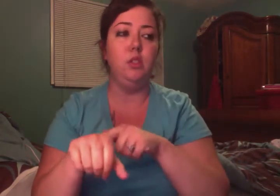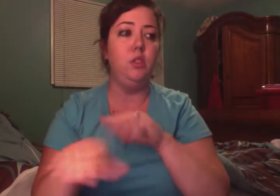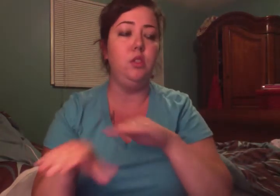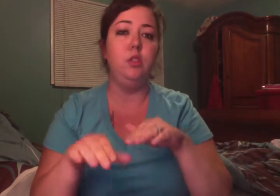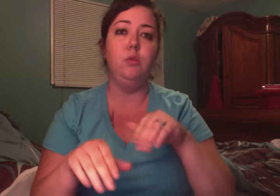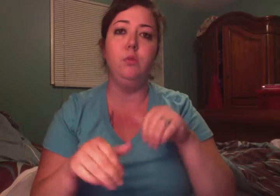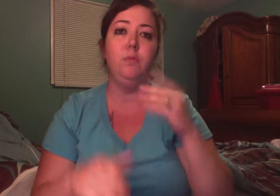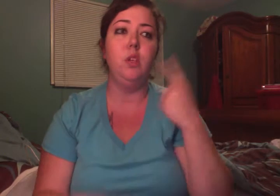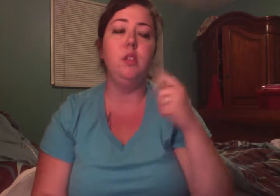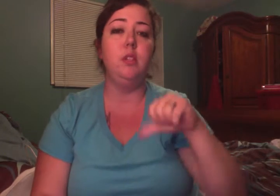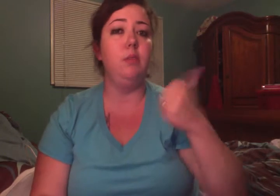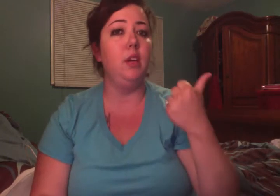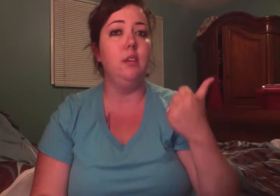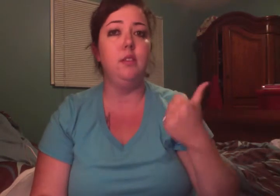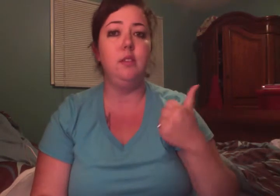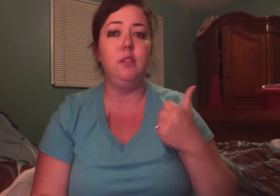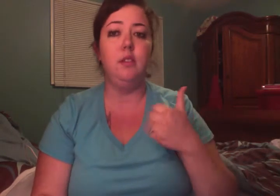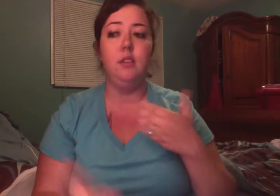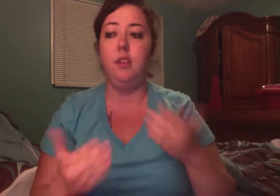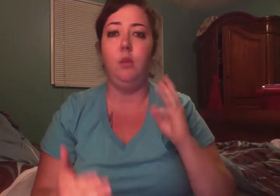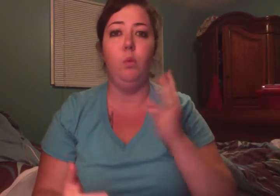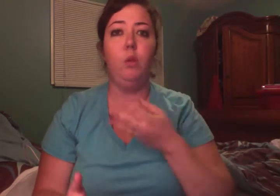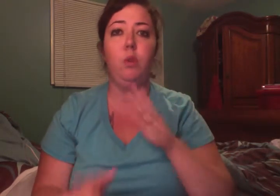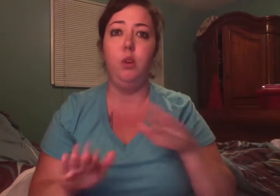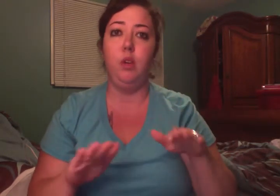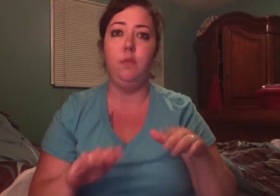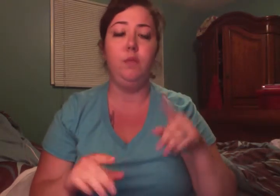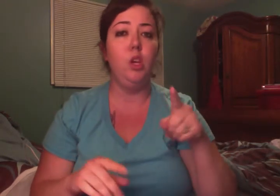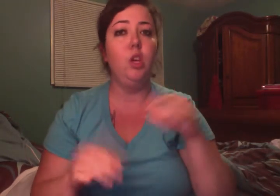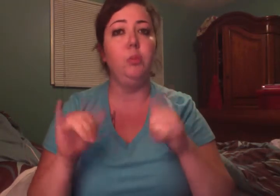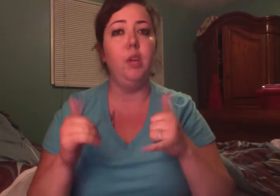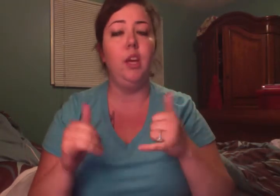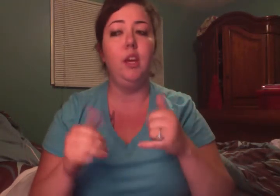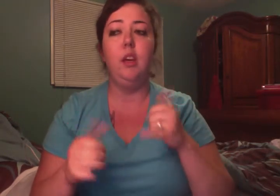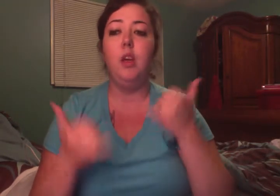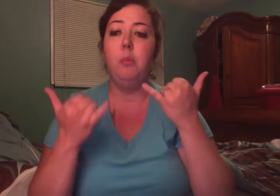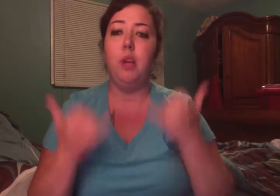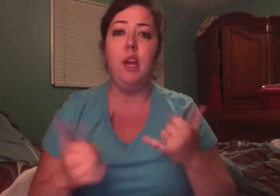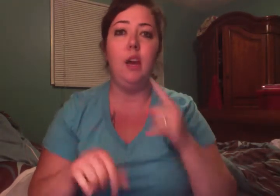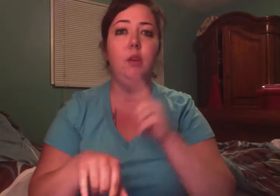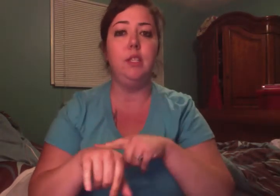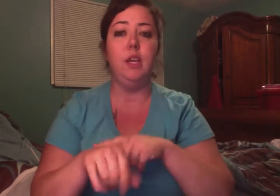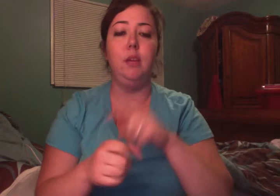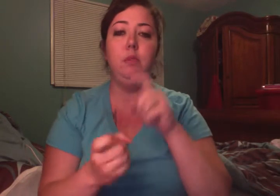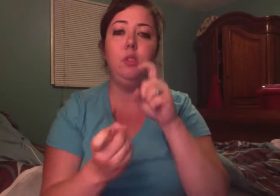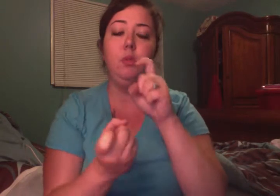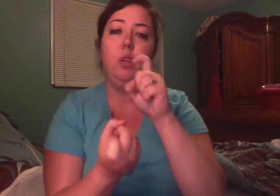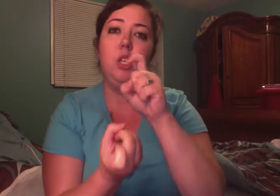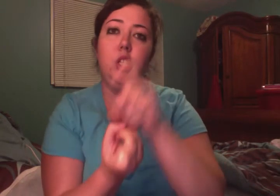do something else than what we're doing. You're playing, but now it's time to